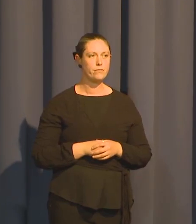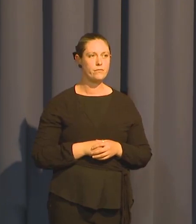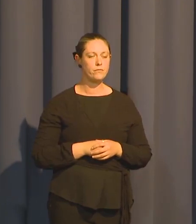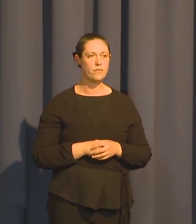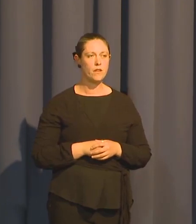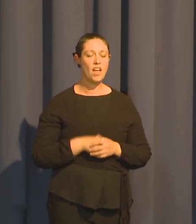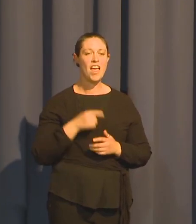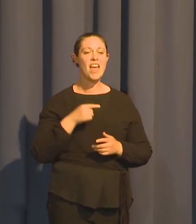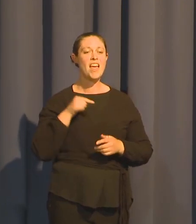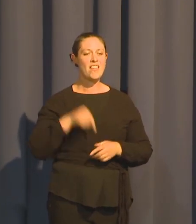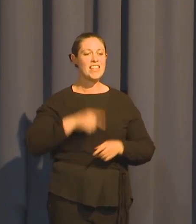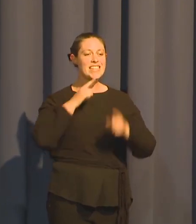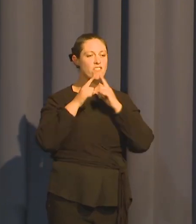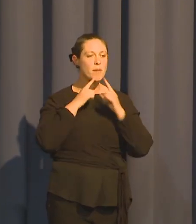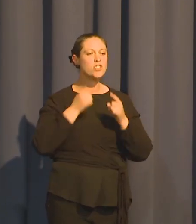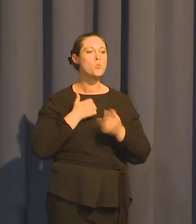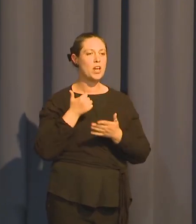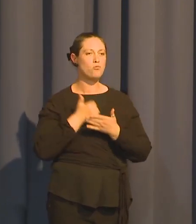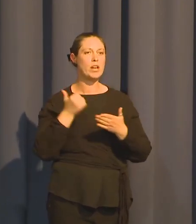periodically through our FYI